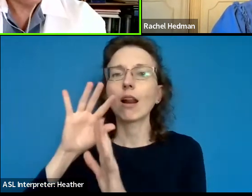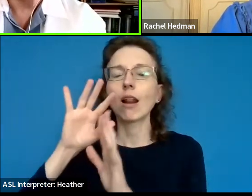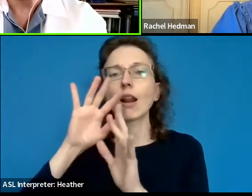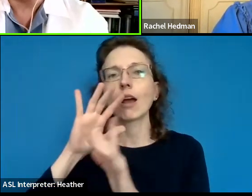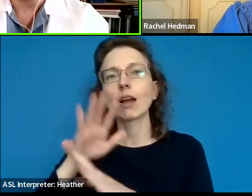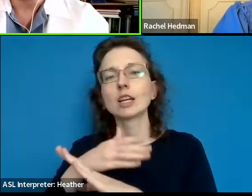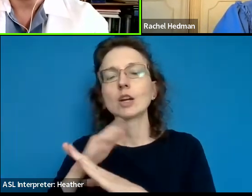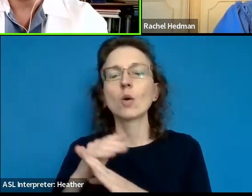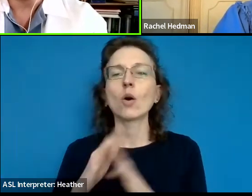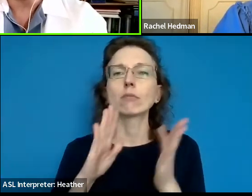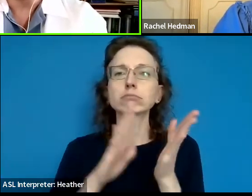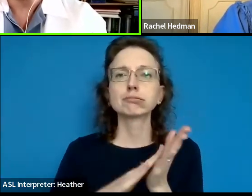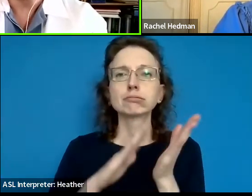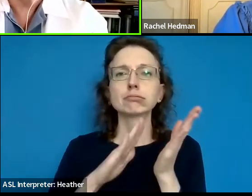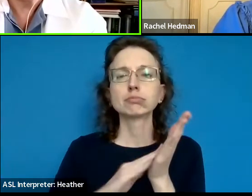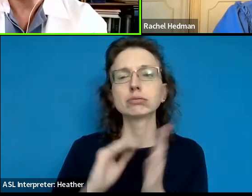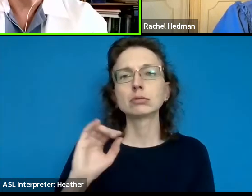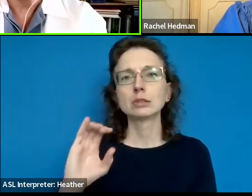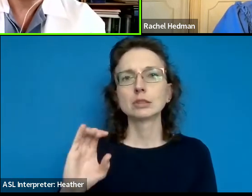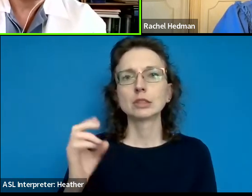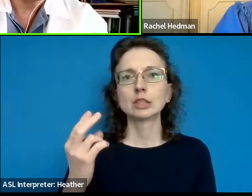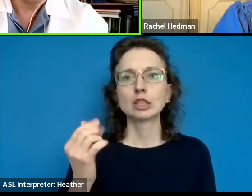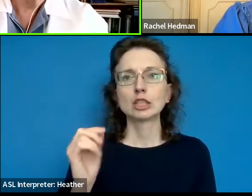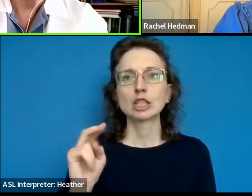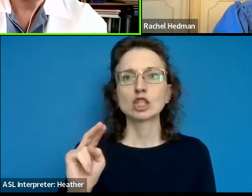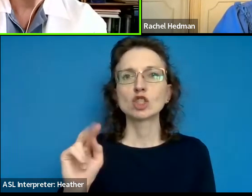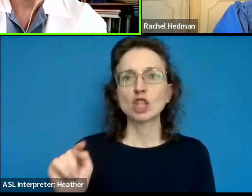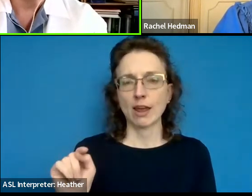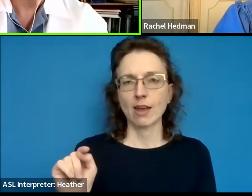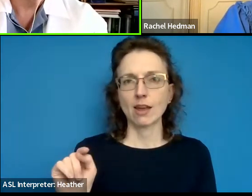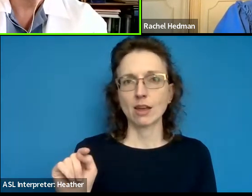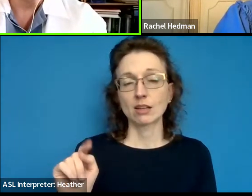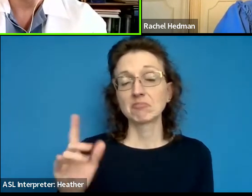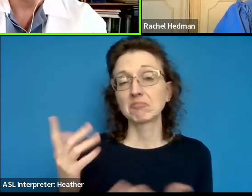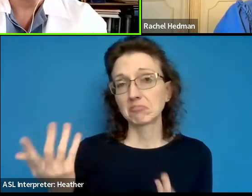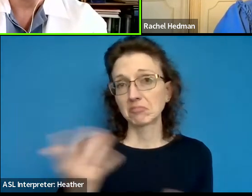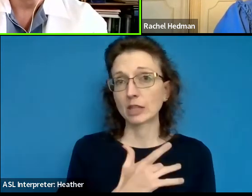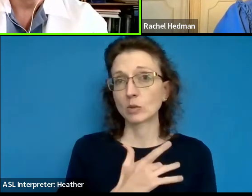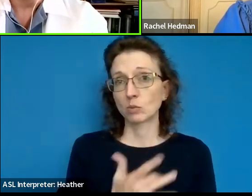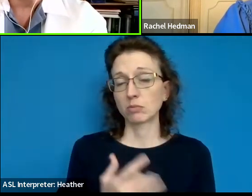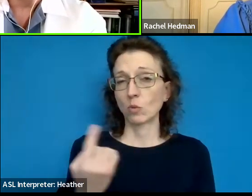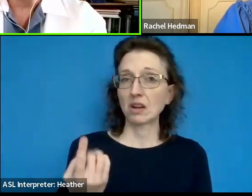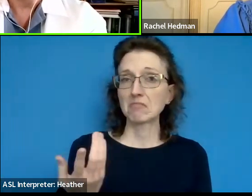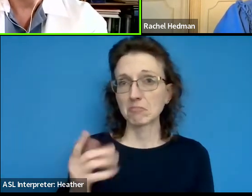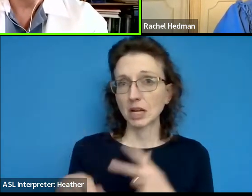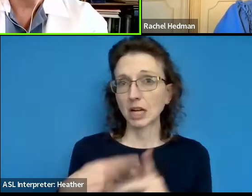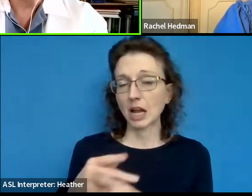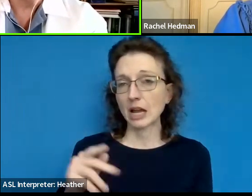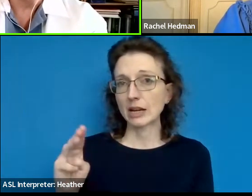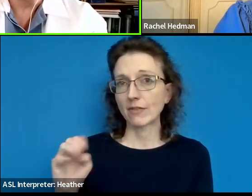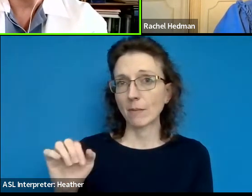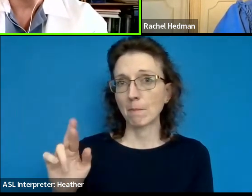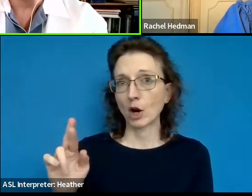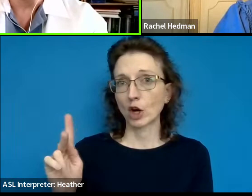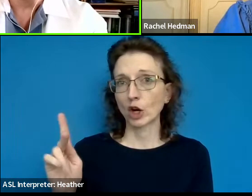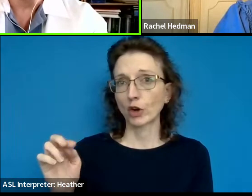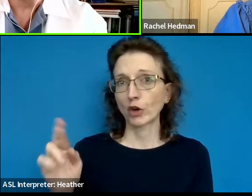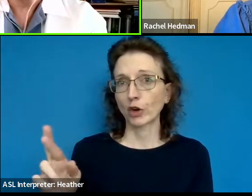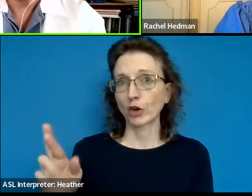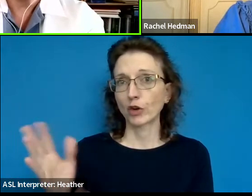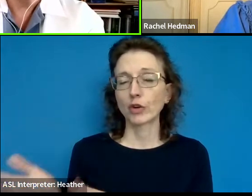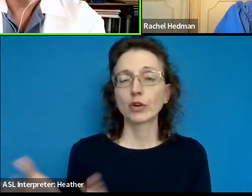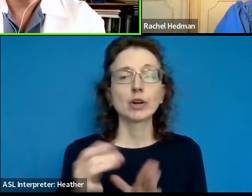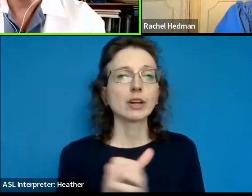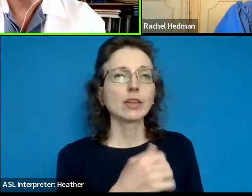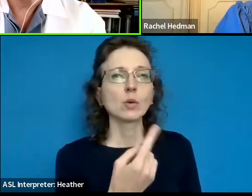or chanting. They will chant. So I that's one particular marker. And then another marker would be that